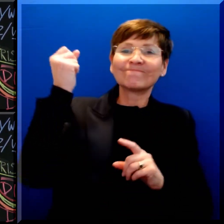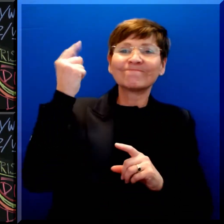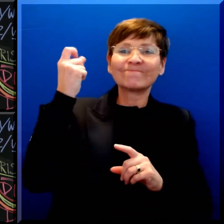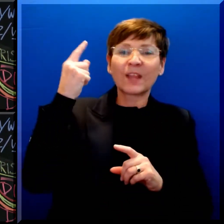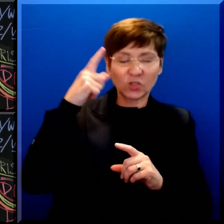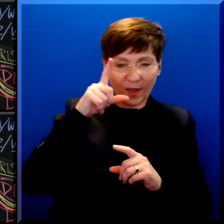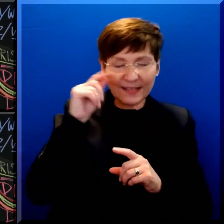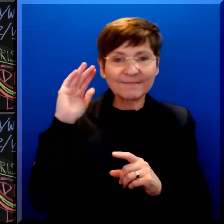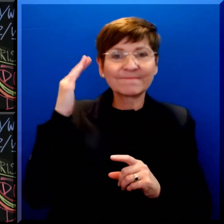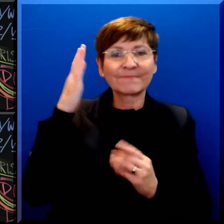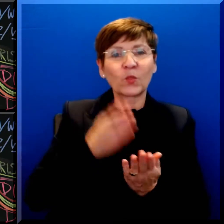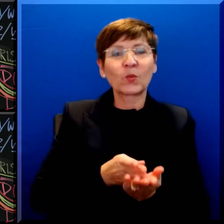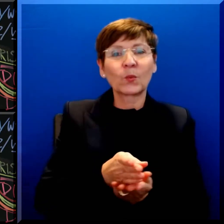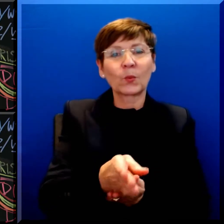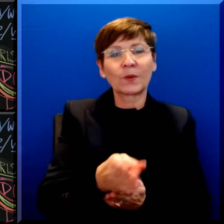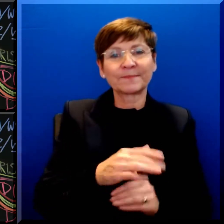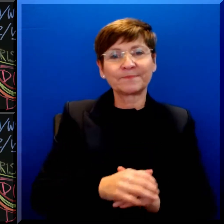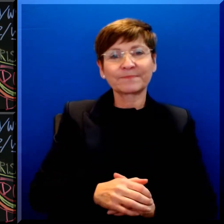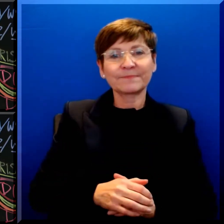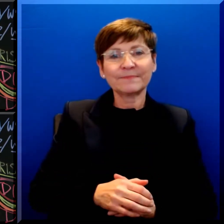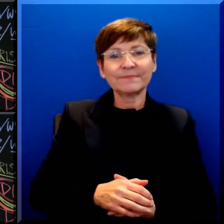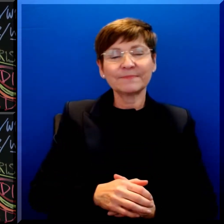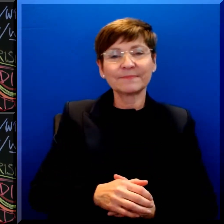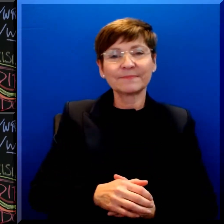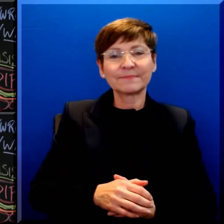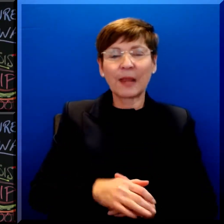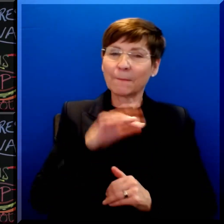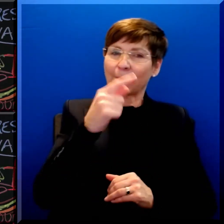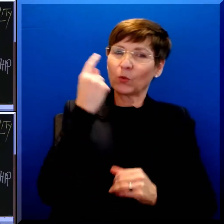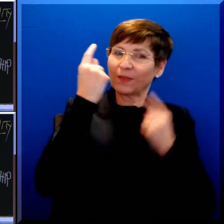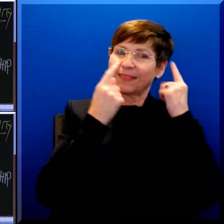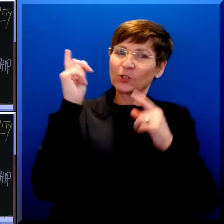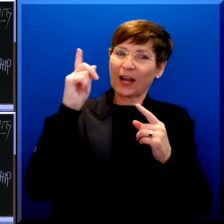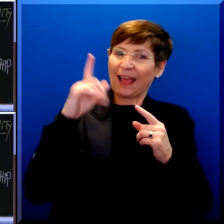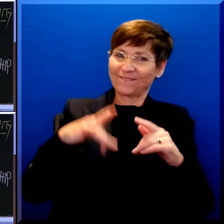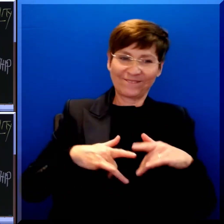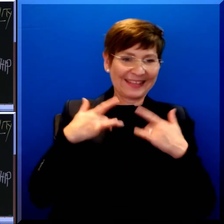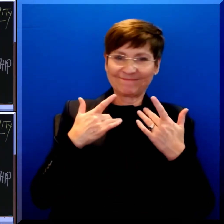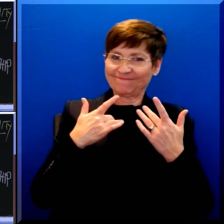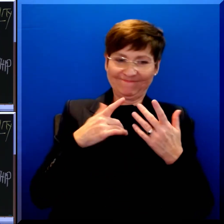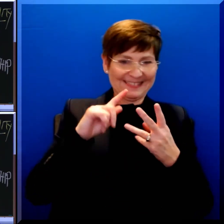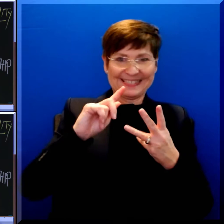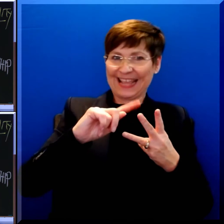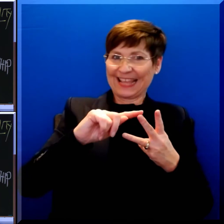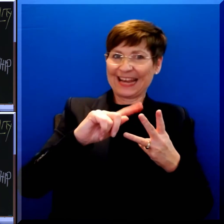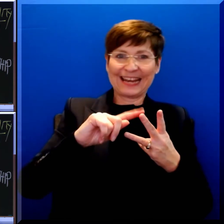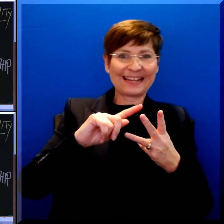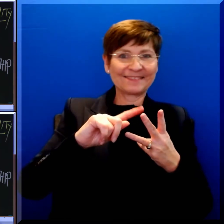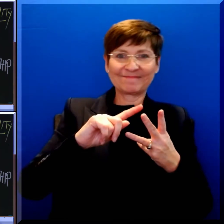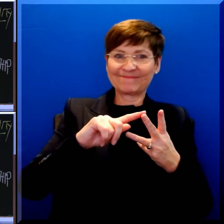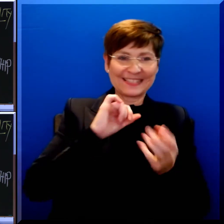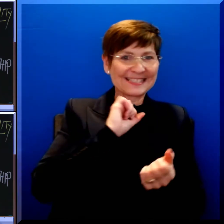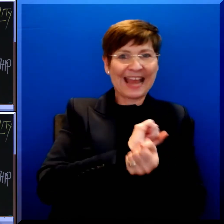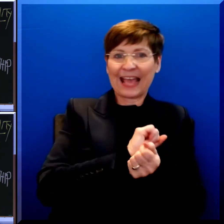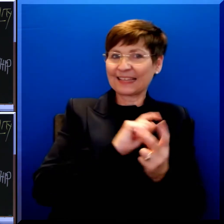through. Maybe you're here today and you'll say, Tim, I'm right here right now. I'm stuck in chapter 2. I see chapter 3 is